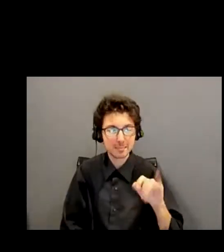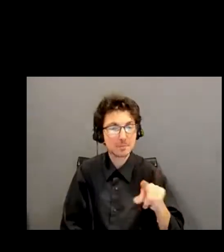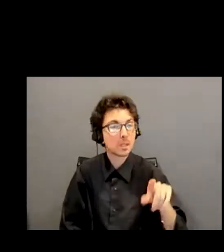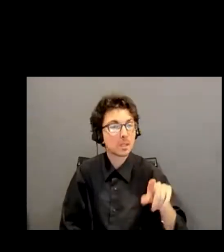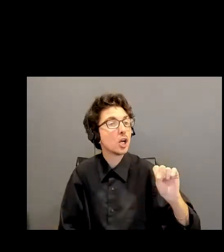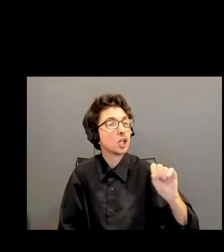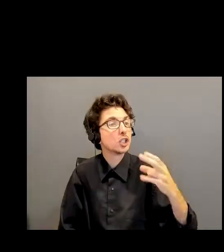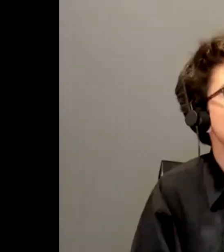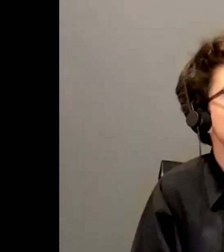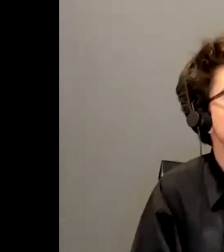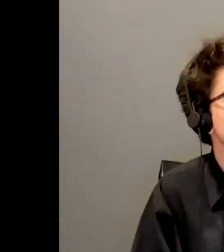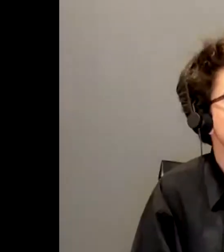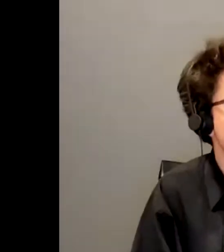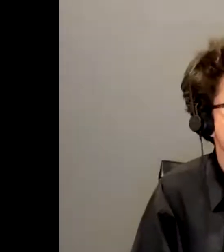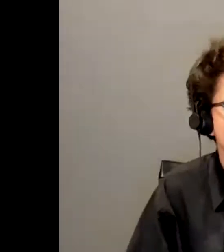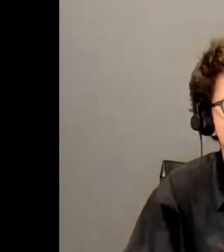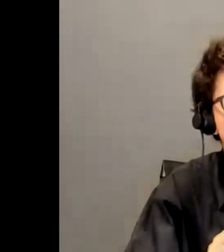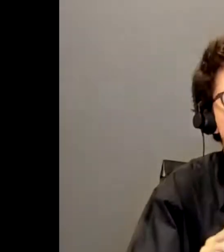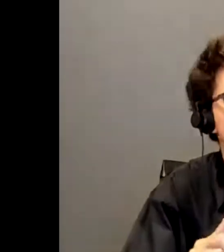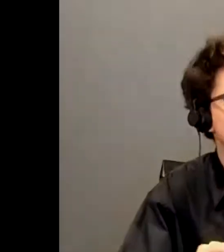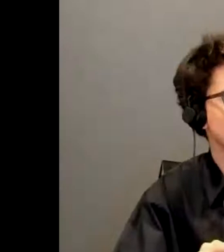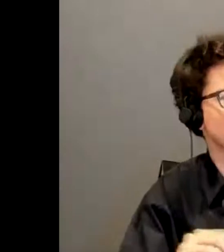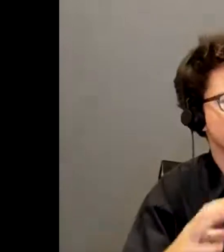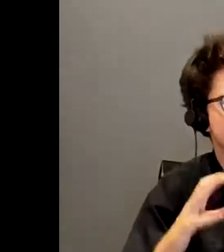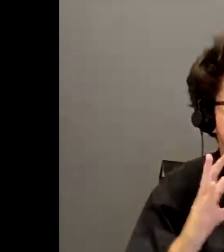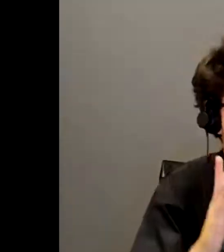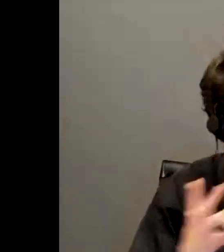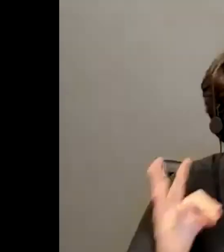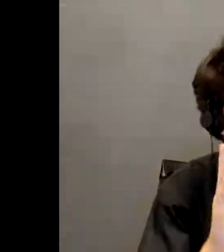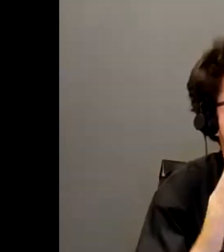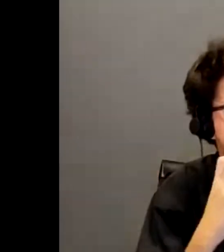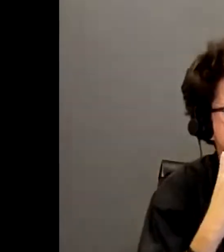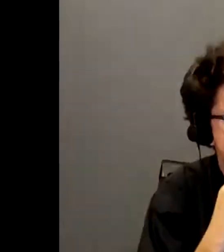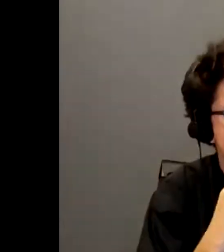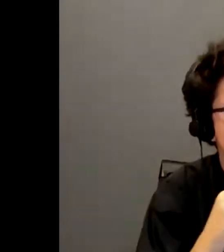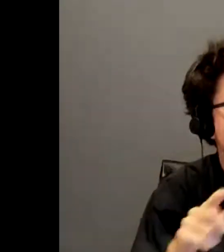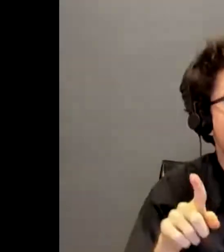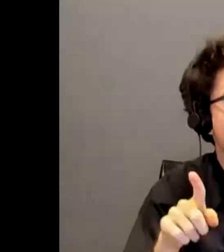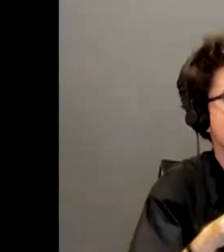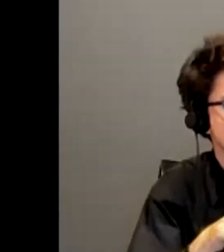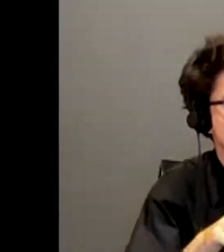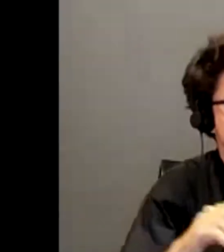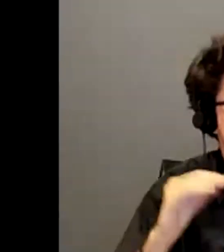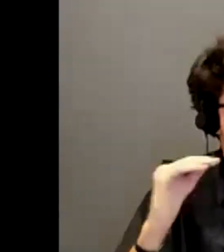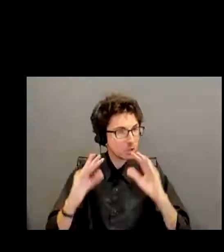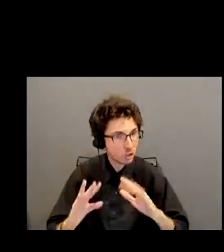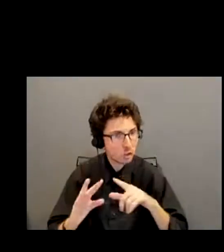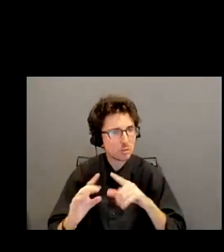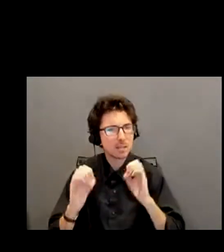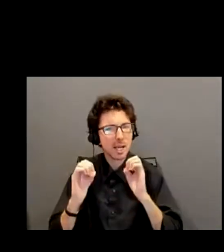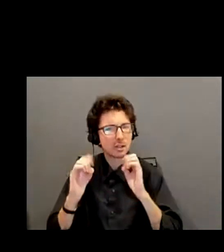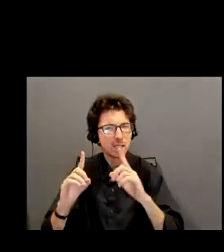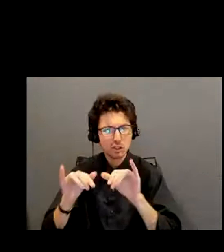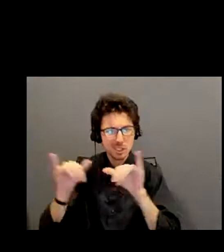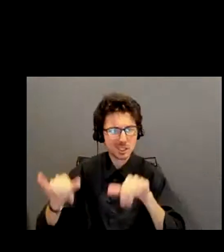think is your add value as a teacher to your student and to the educational system in general?